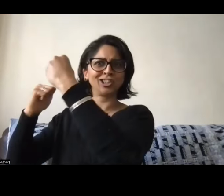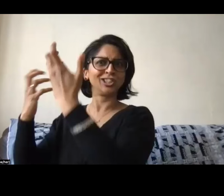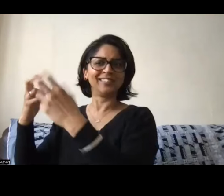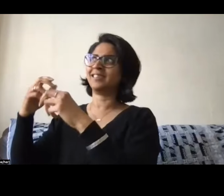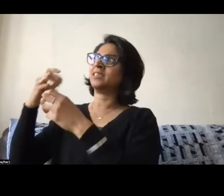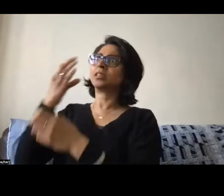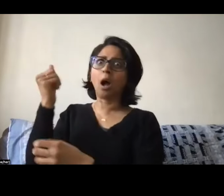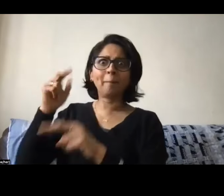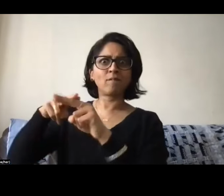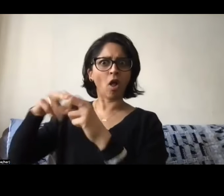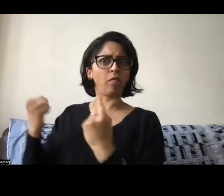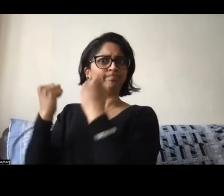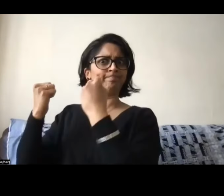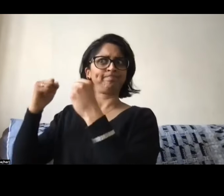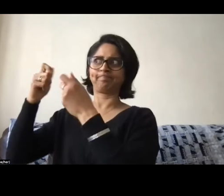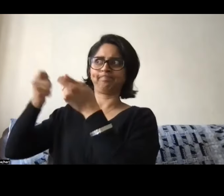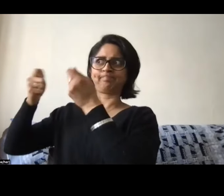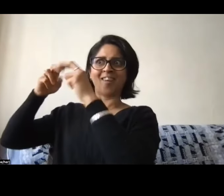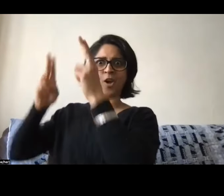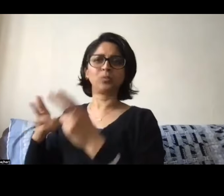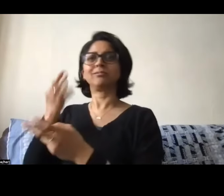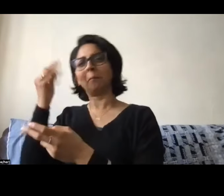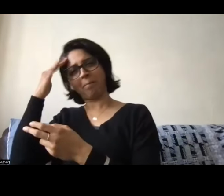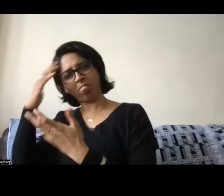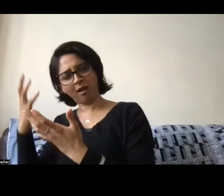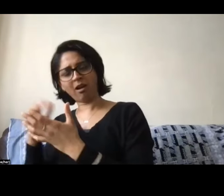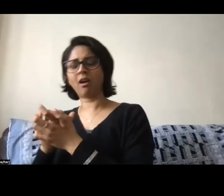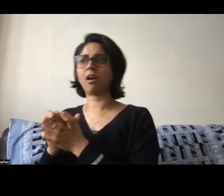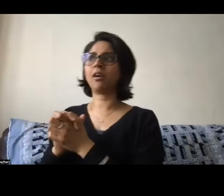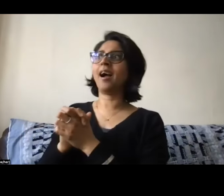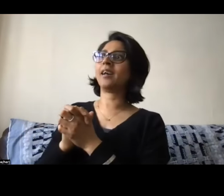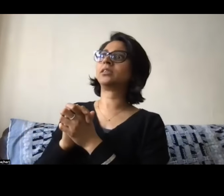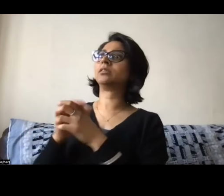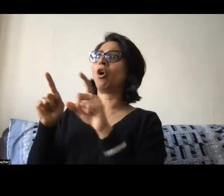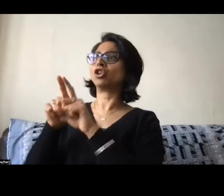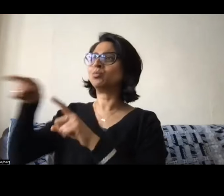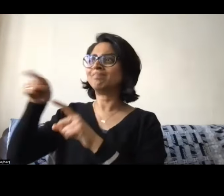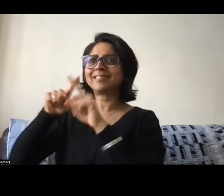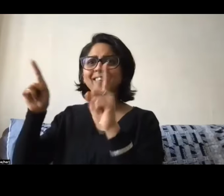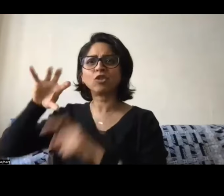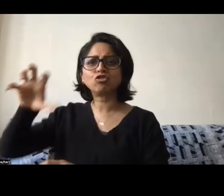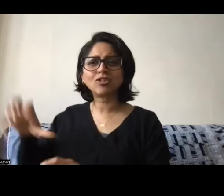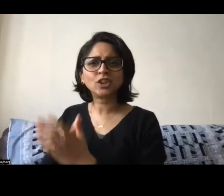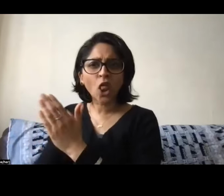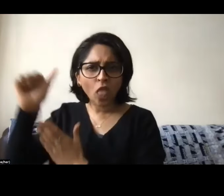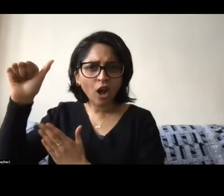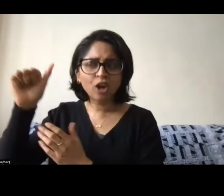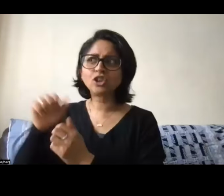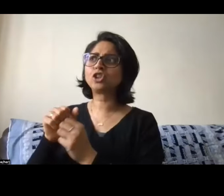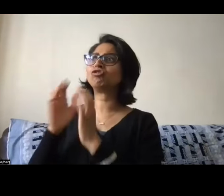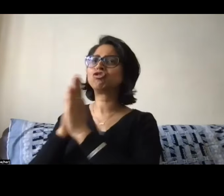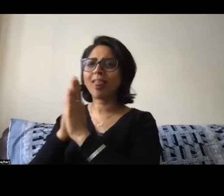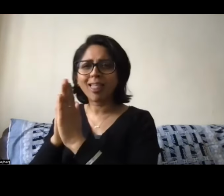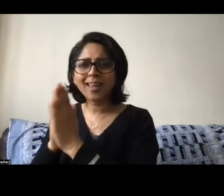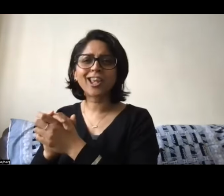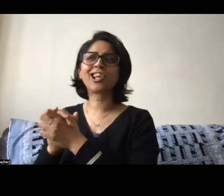there were different power structures and dynamics within those family settings. In some of them, it was the father who was dominant, and in others, it was the mother who